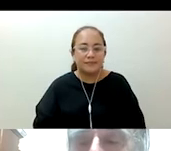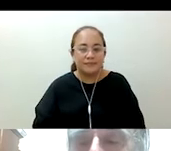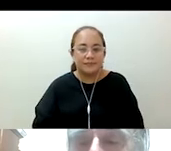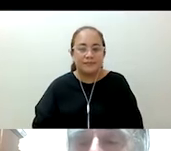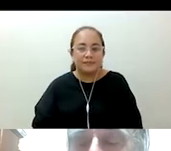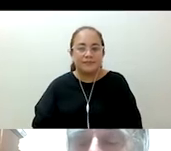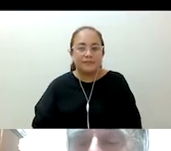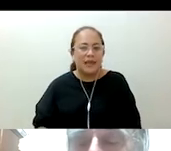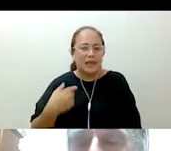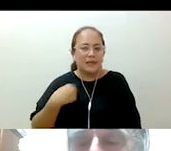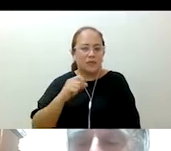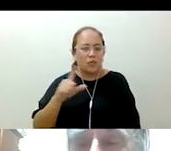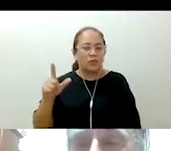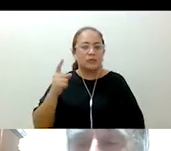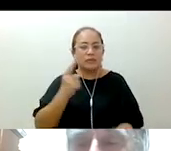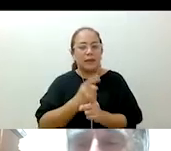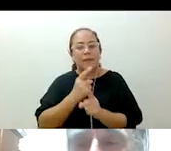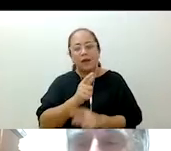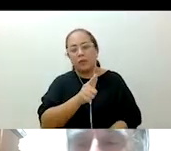So I think everything is in the right order.